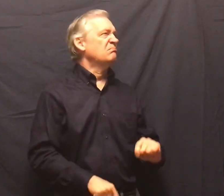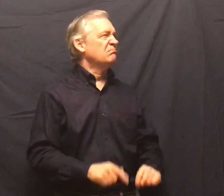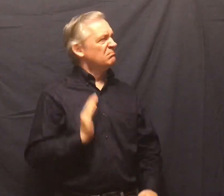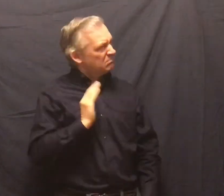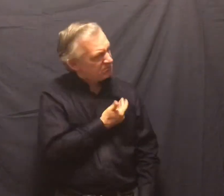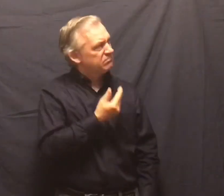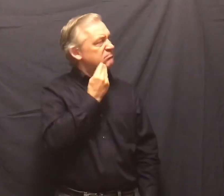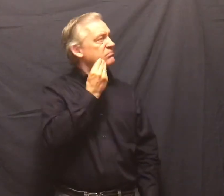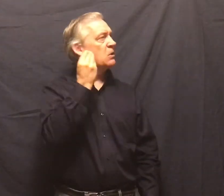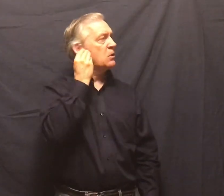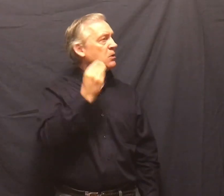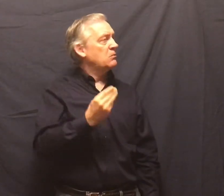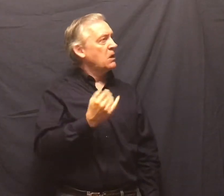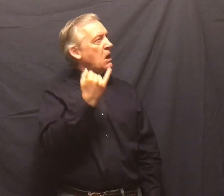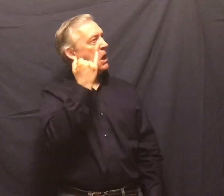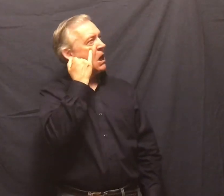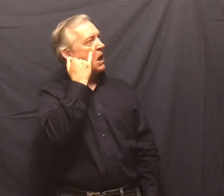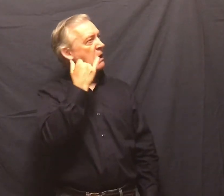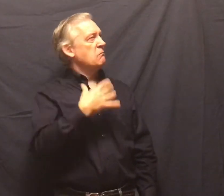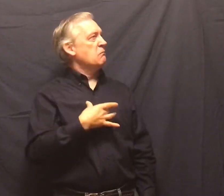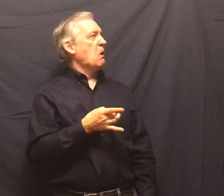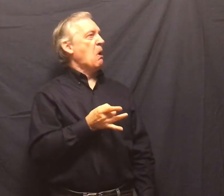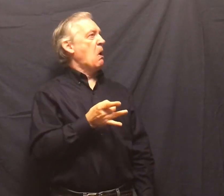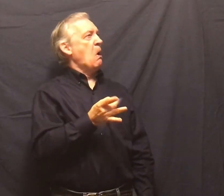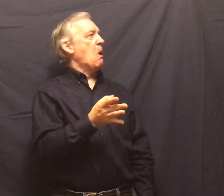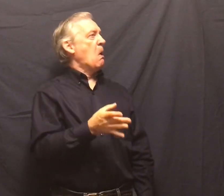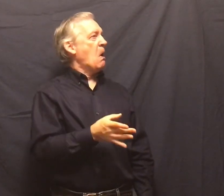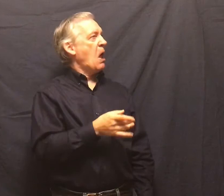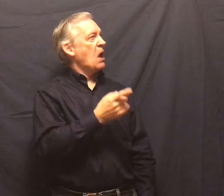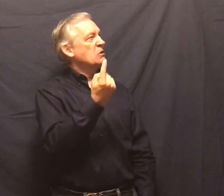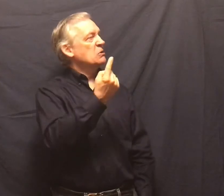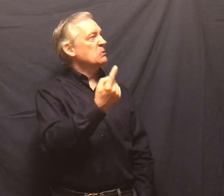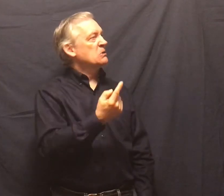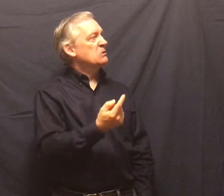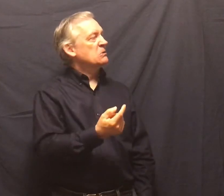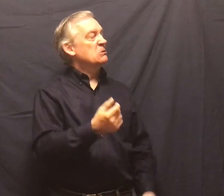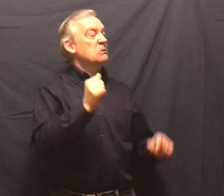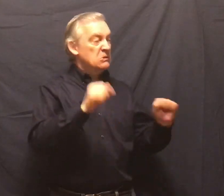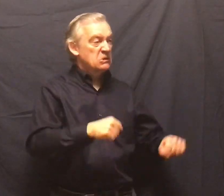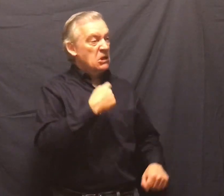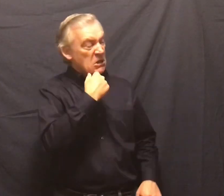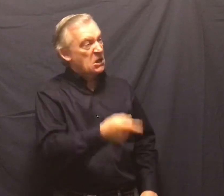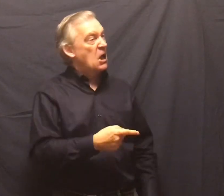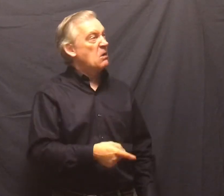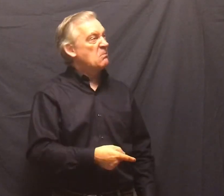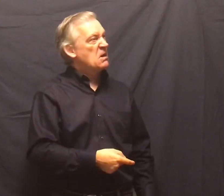If we don't like a guy, we can say, get the heck out, and by goodness, he's got to do it.